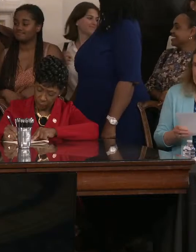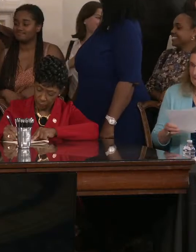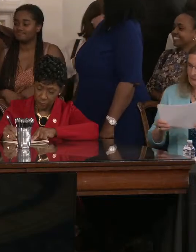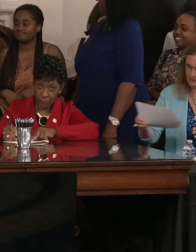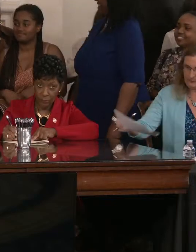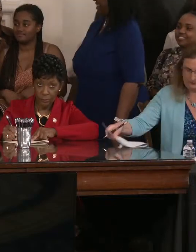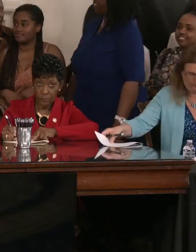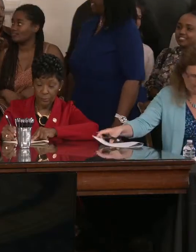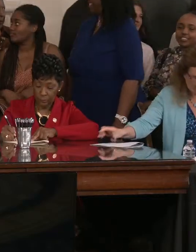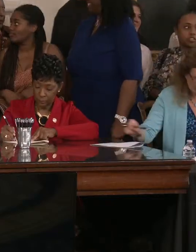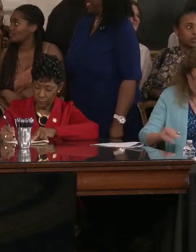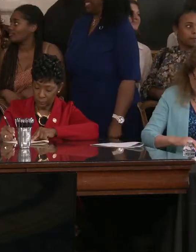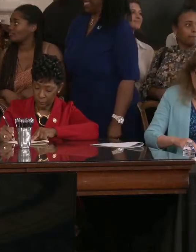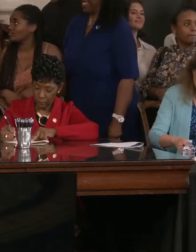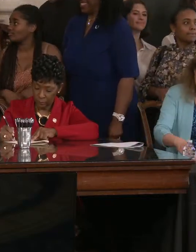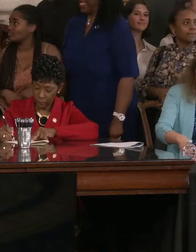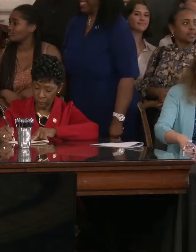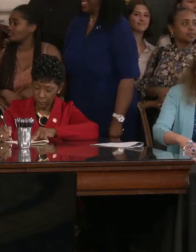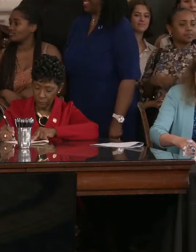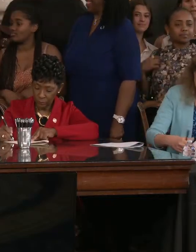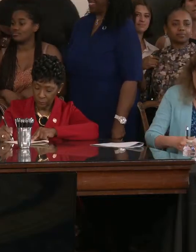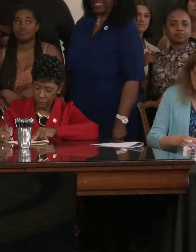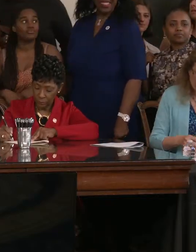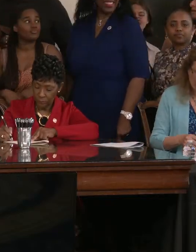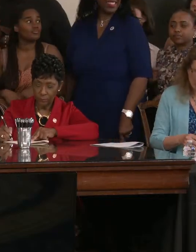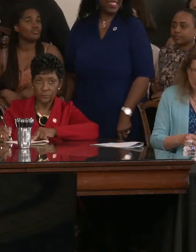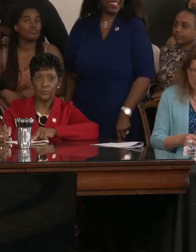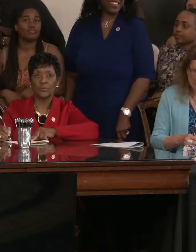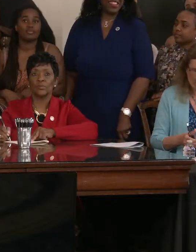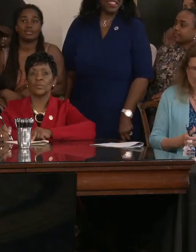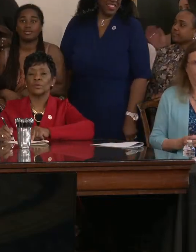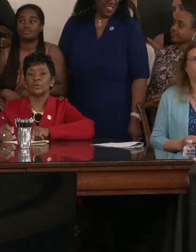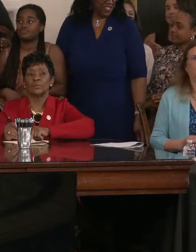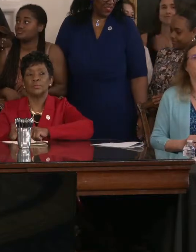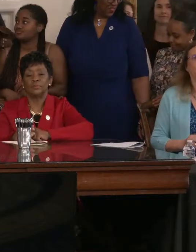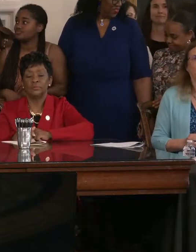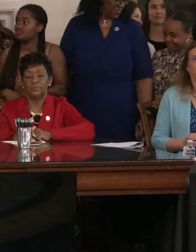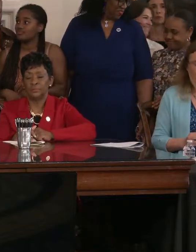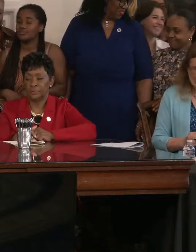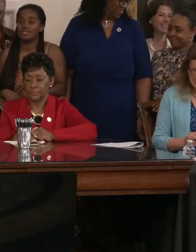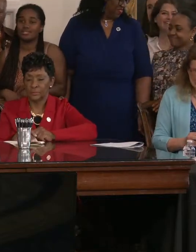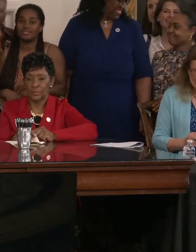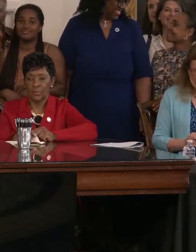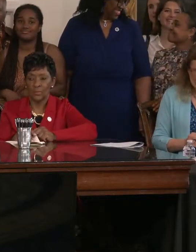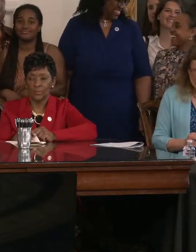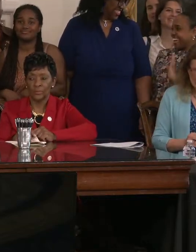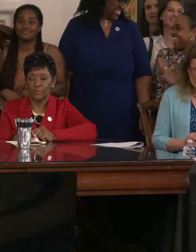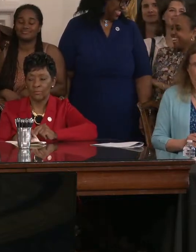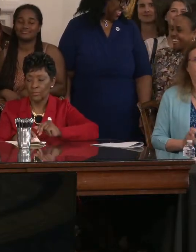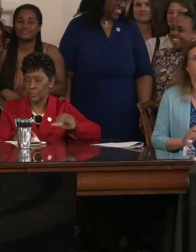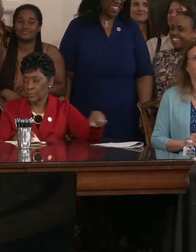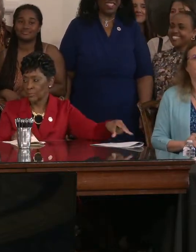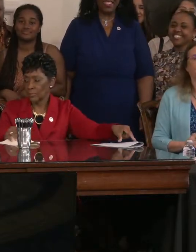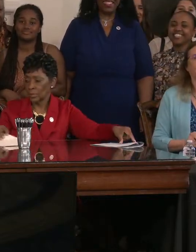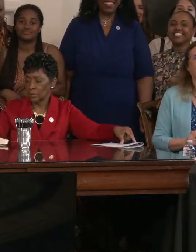All right, make sure you can see the camera I'm not gonna be able to get where out. you're at. Yeah.